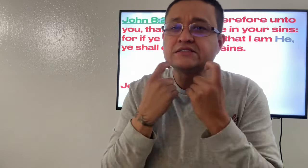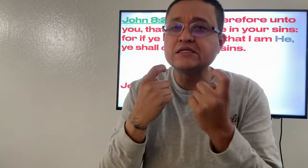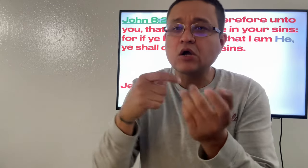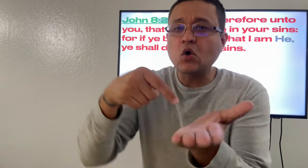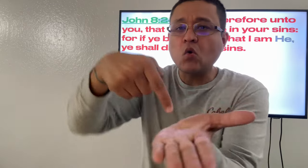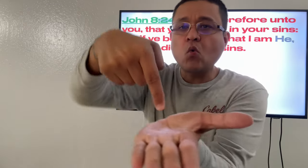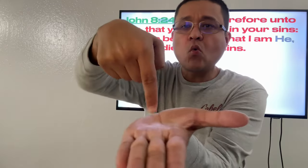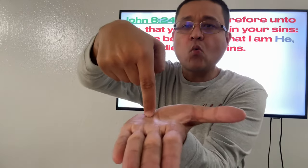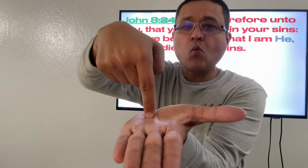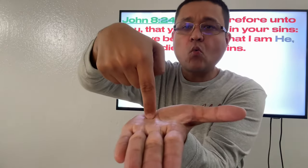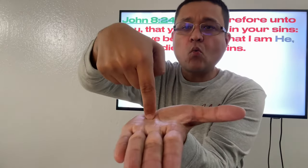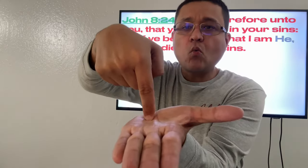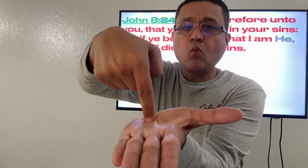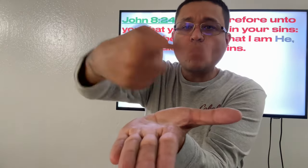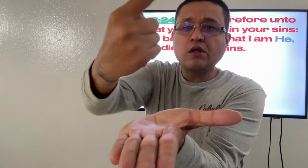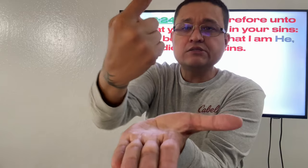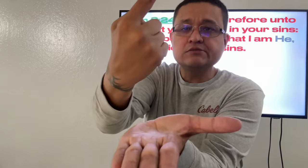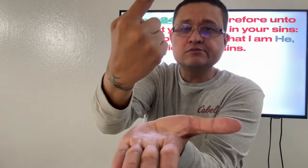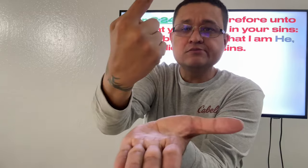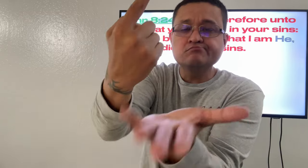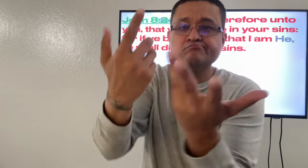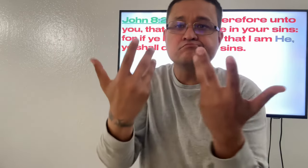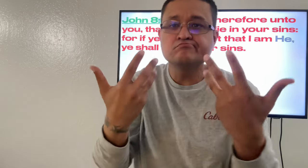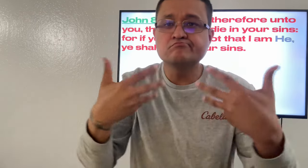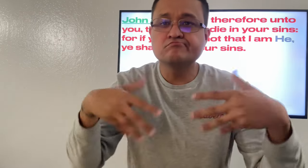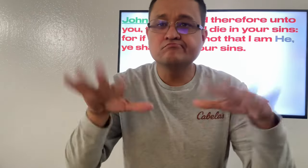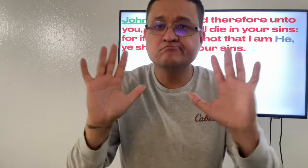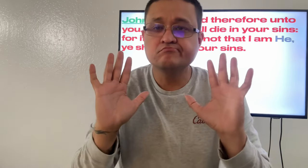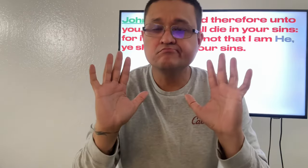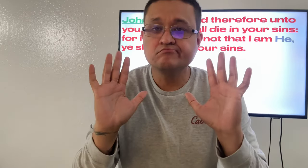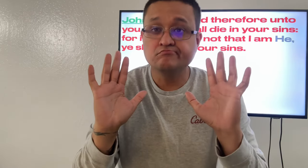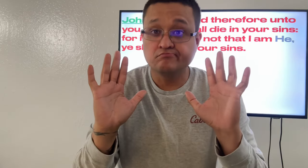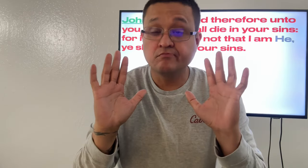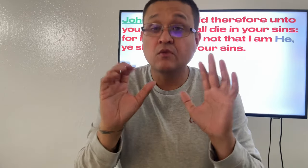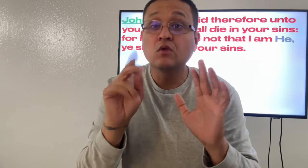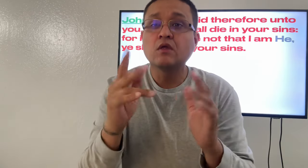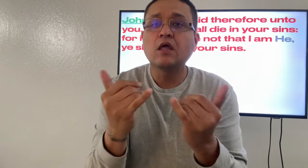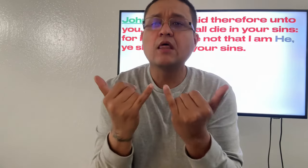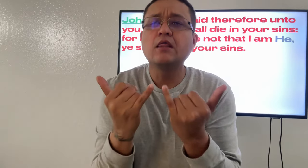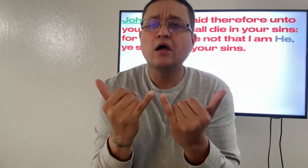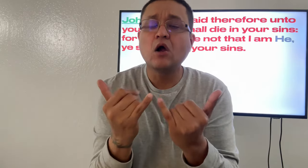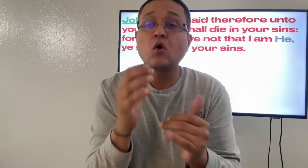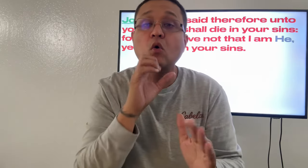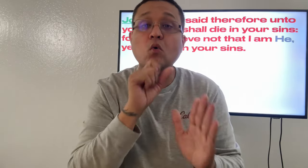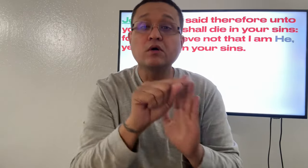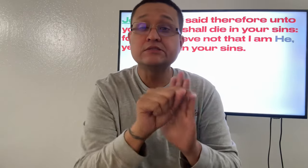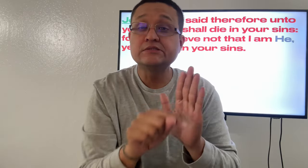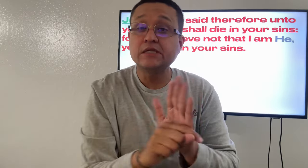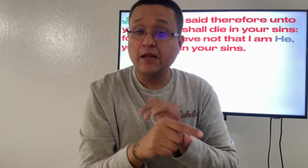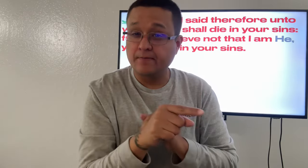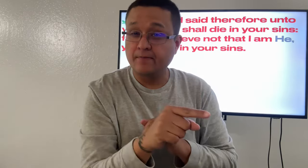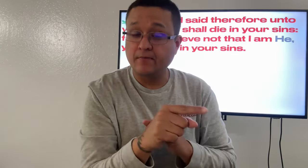But his blood on Calvary was enough to cover the cost of sin for all.